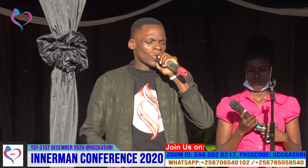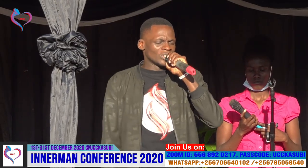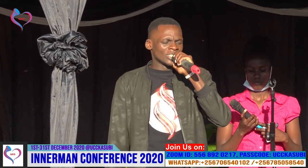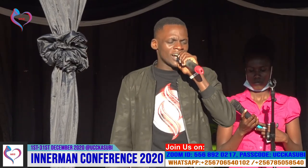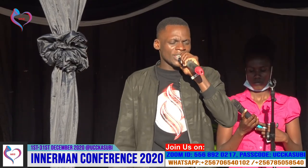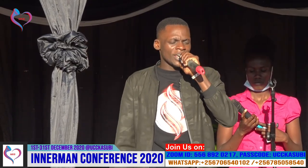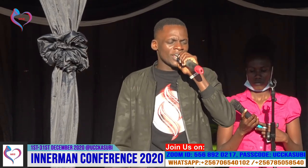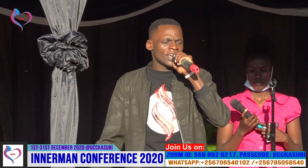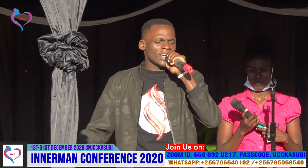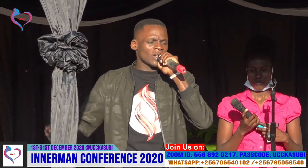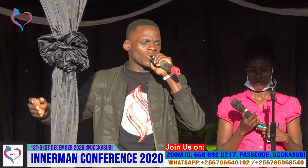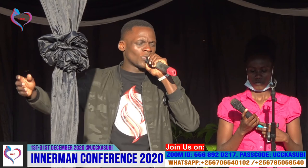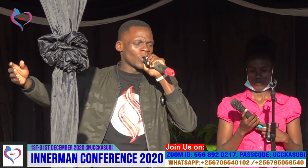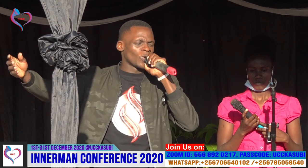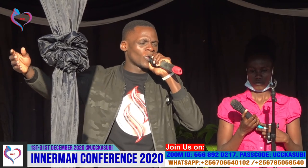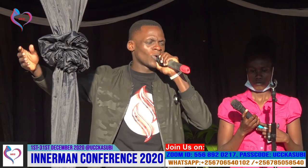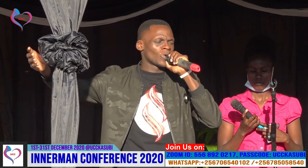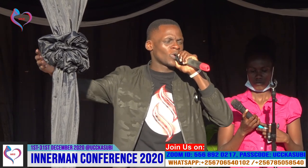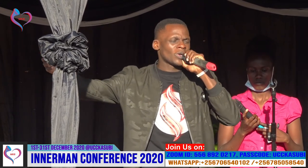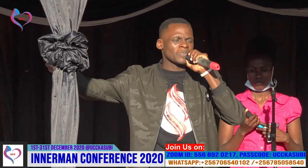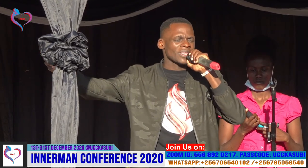Ah, ondage kubo.